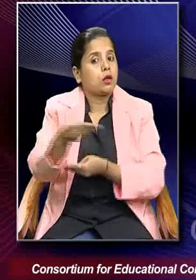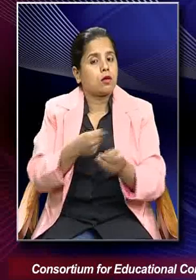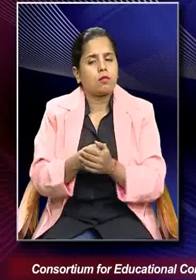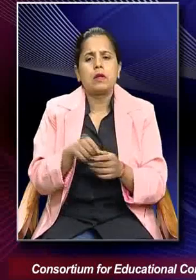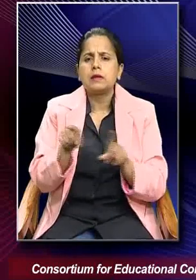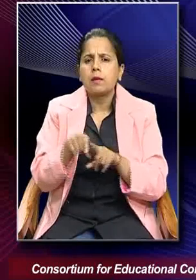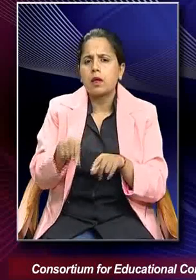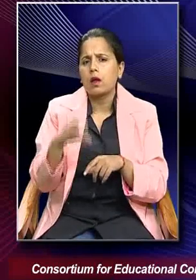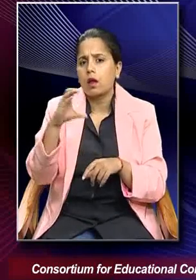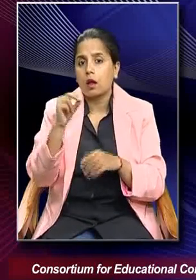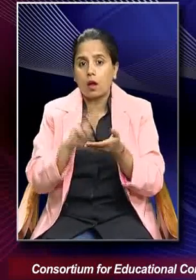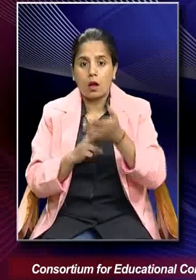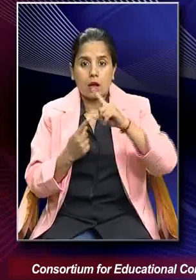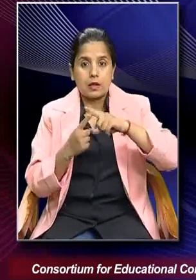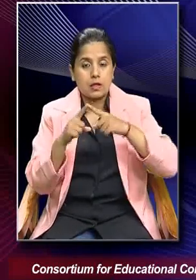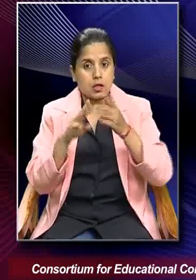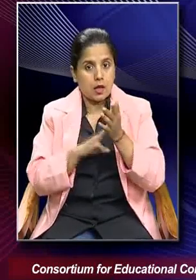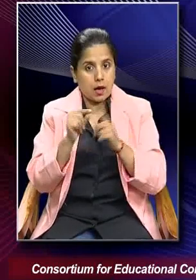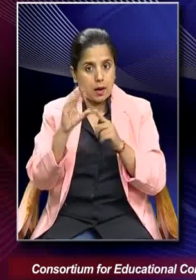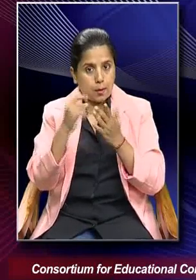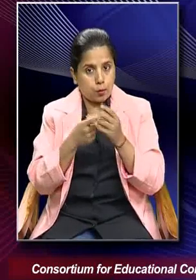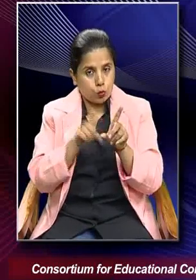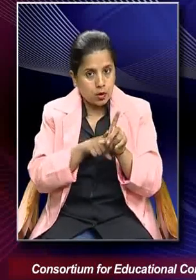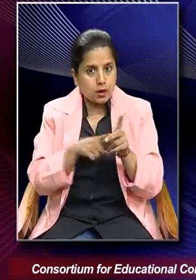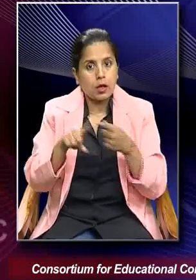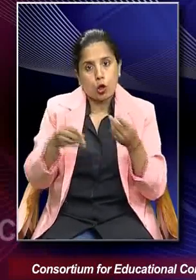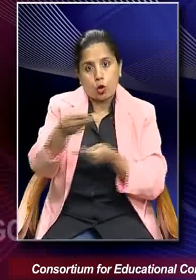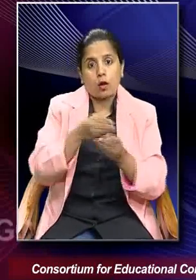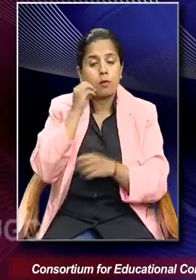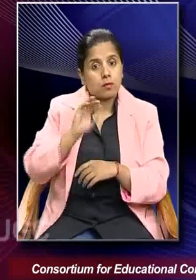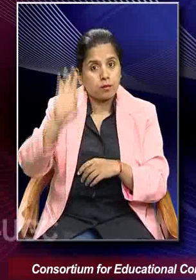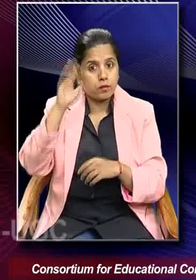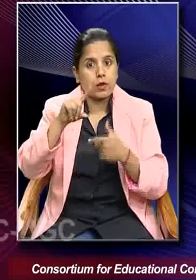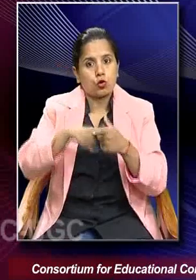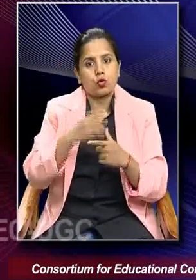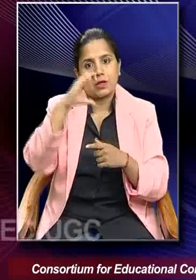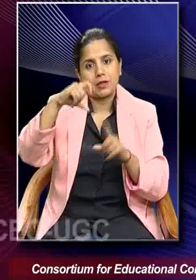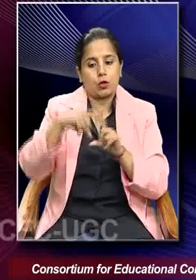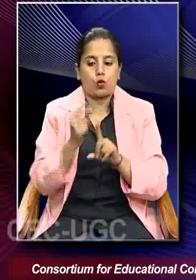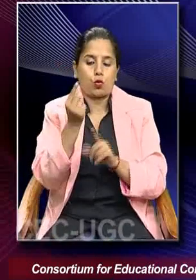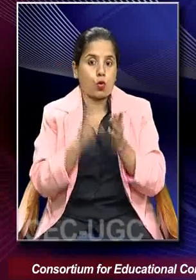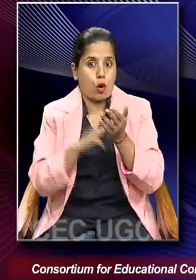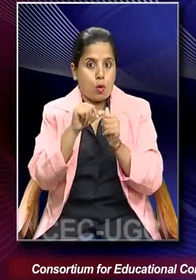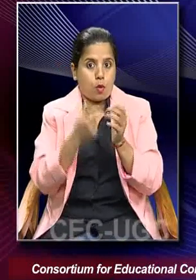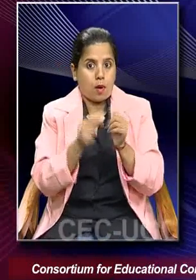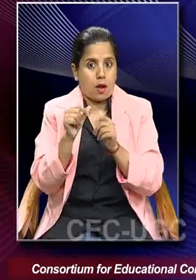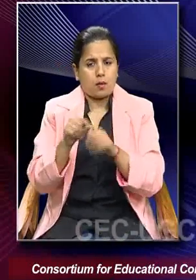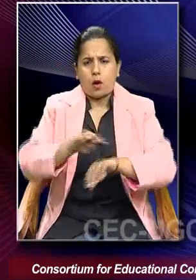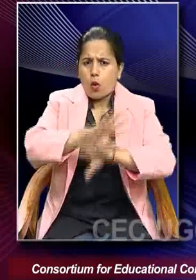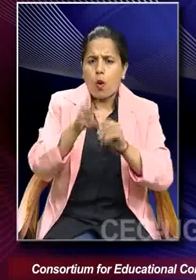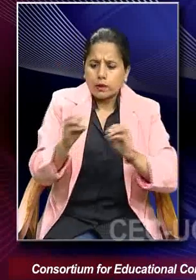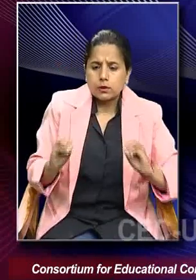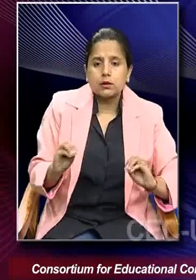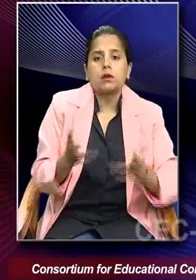contemporary economists of Gandhian era was J.C. Kumarappa, who said, everything